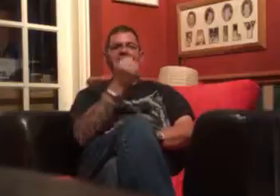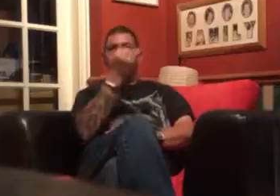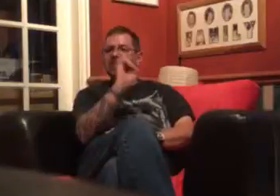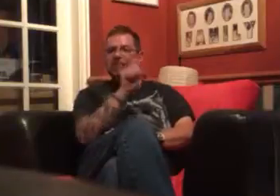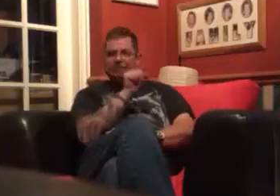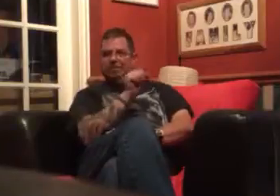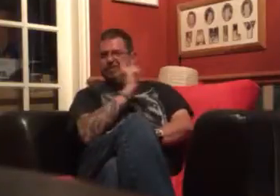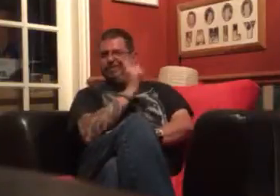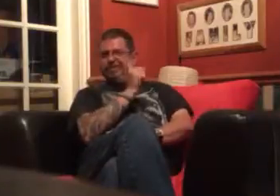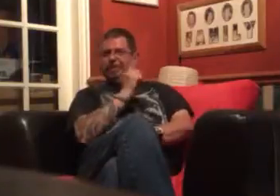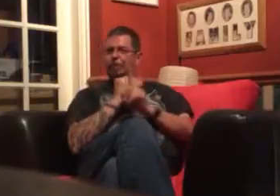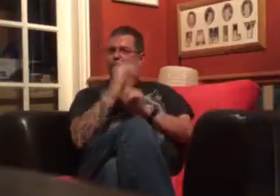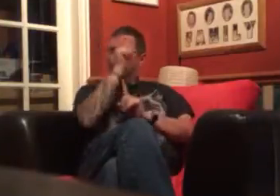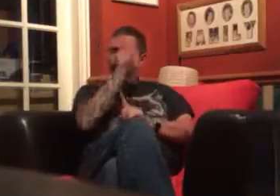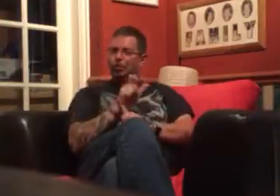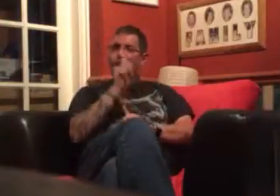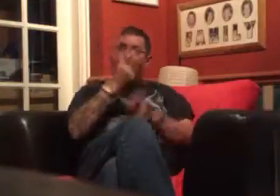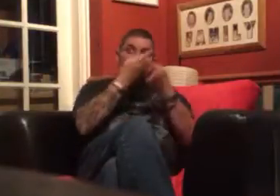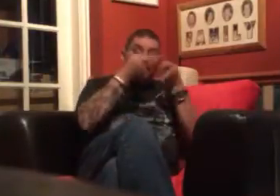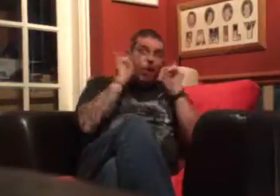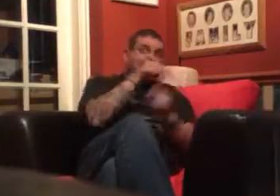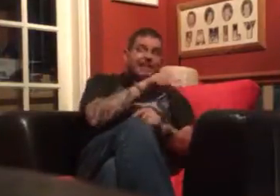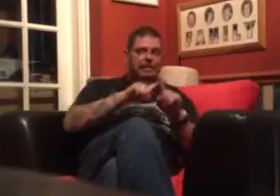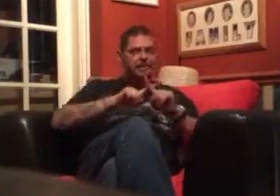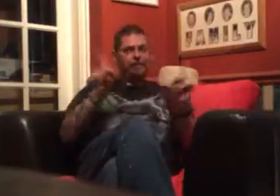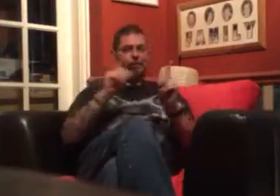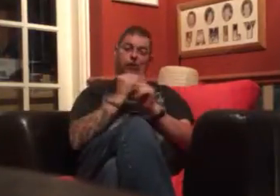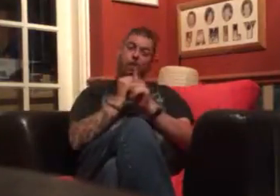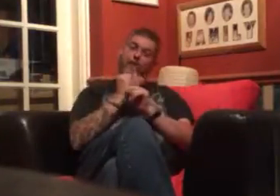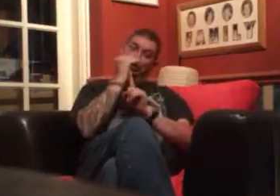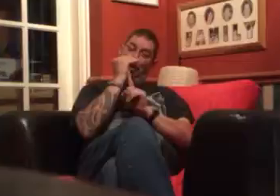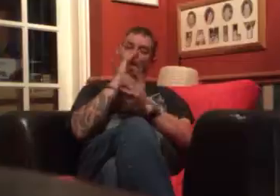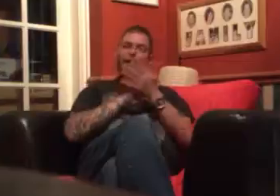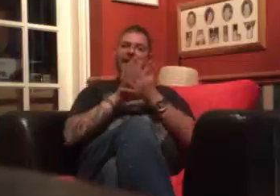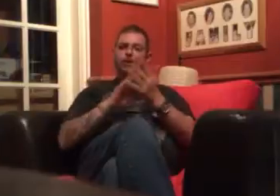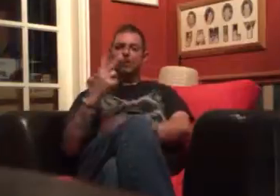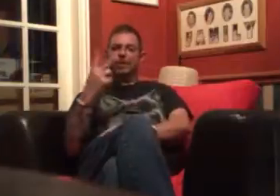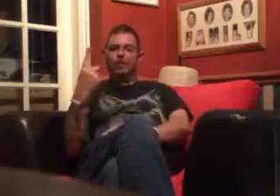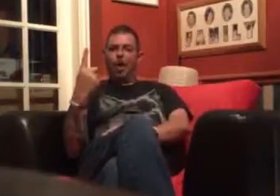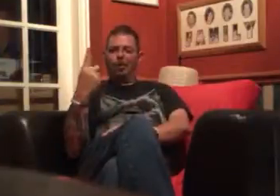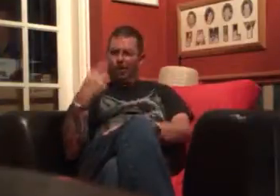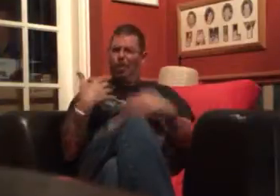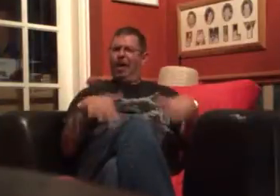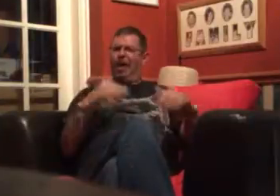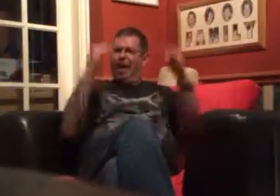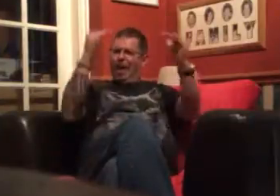50, 60 and thereafter. That's what's classed as a mature student, whereas university is very different. Mature means 21